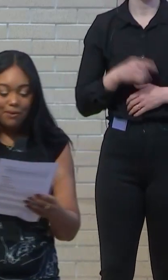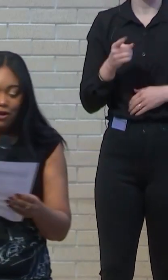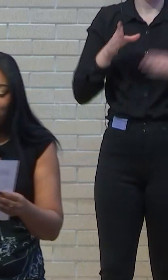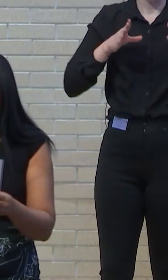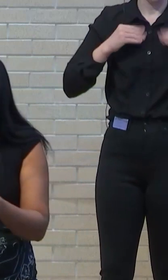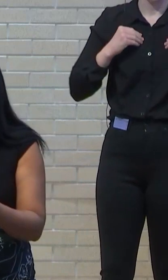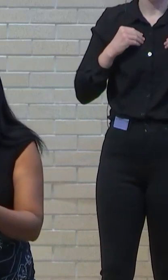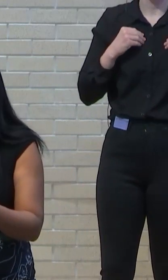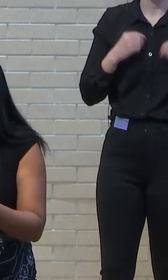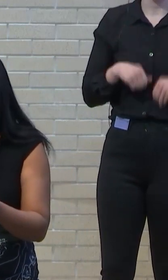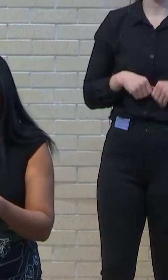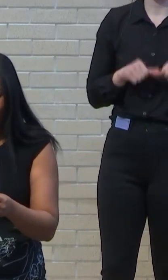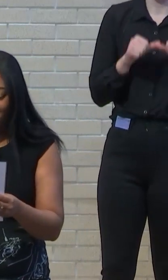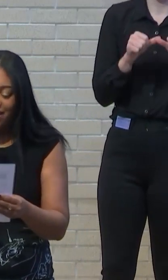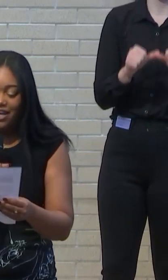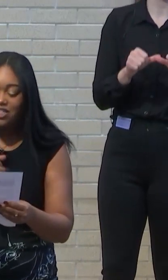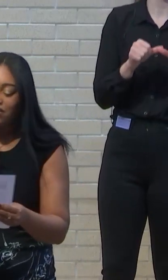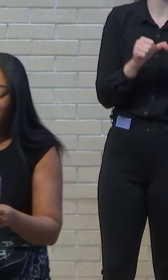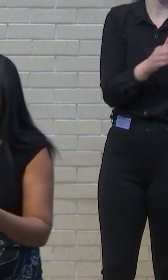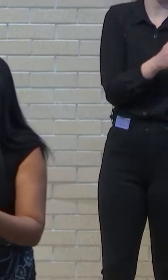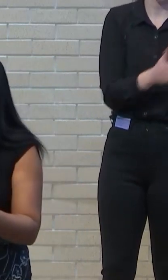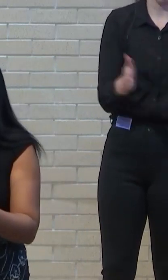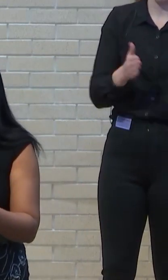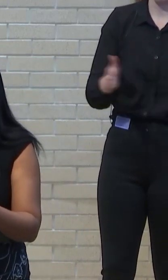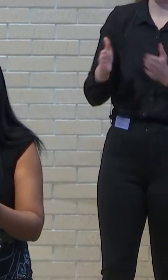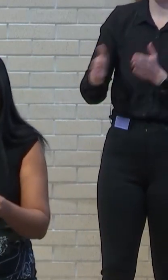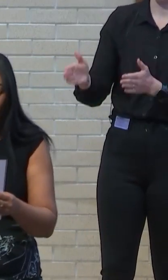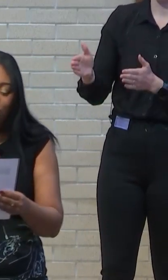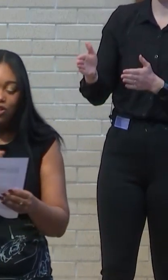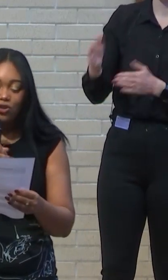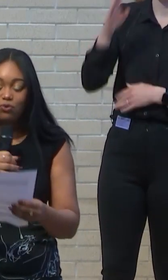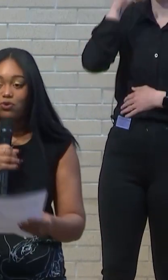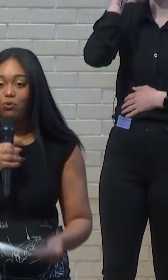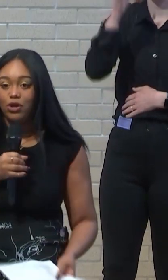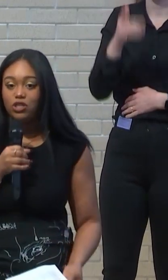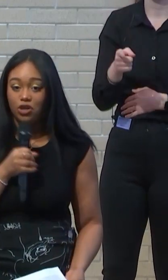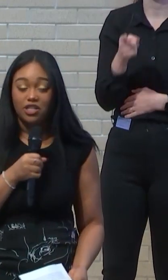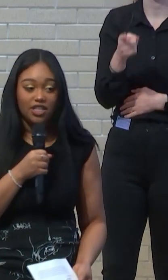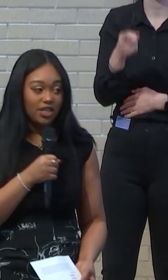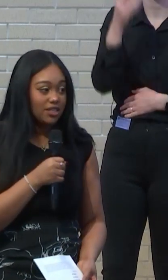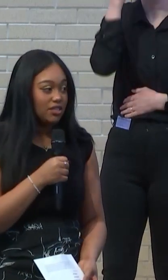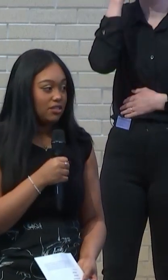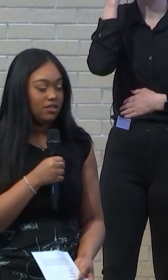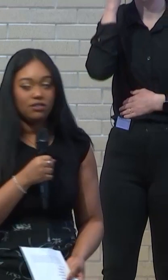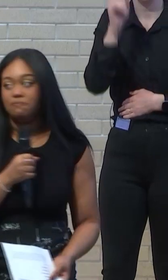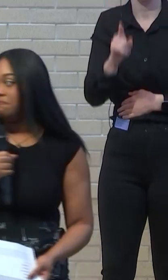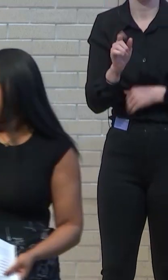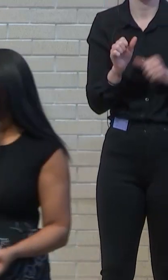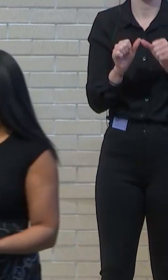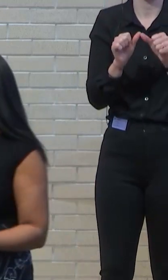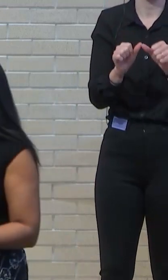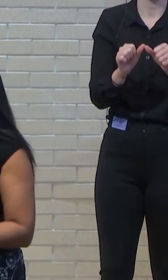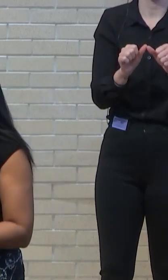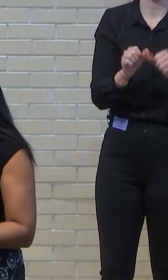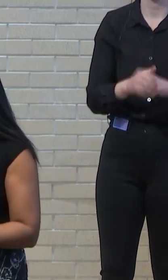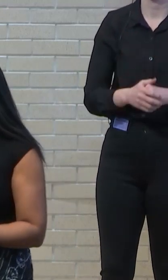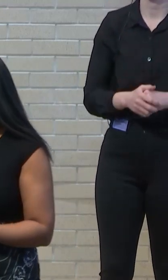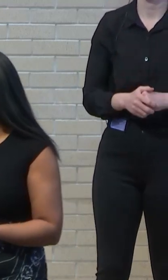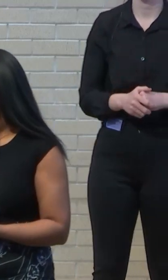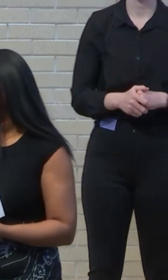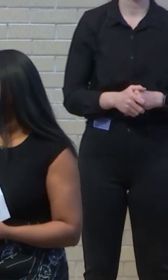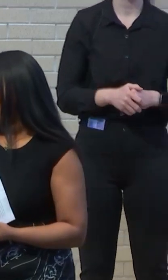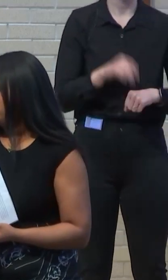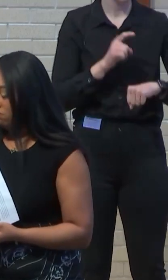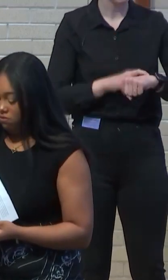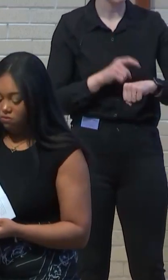the map, formulate your escape plan, and direct your future, because only you know where your journey leads. It is time for